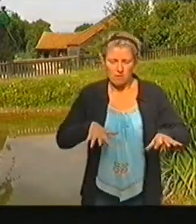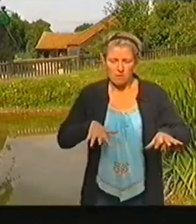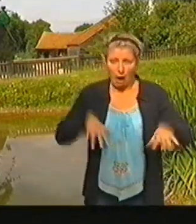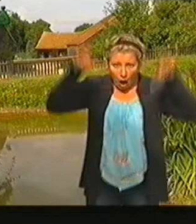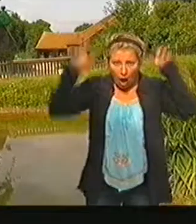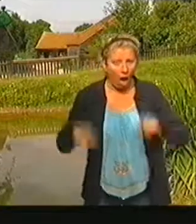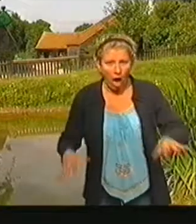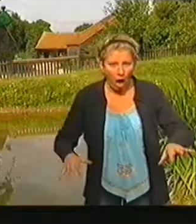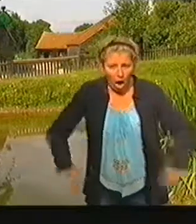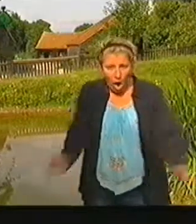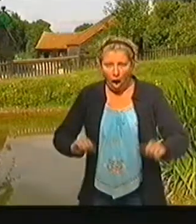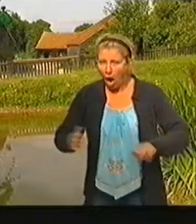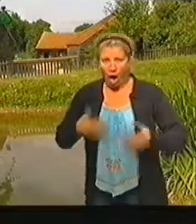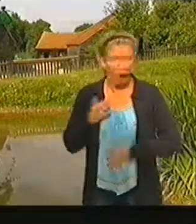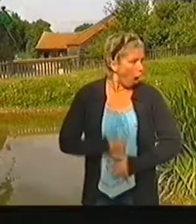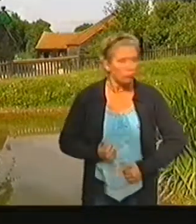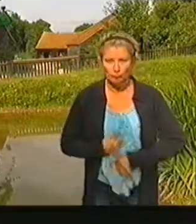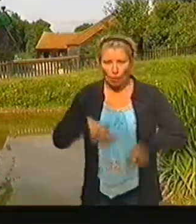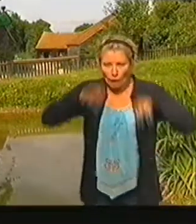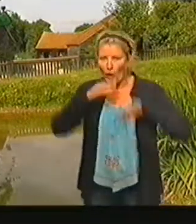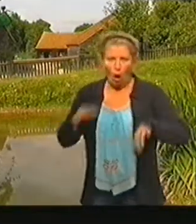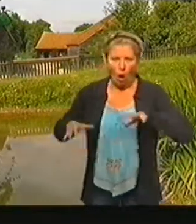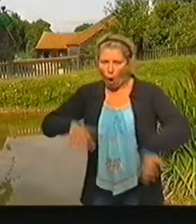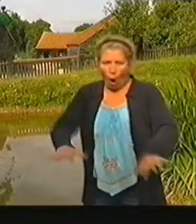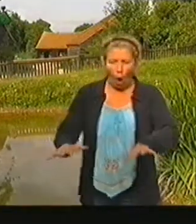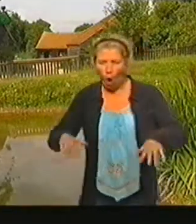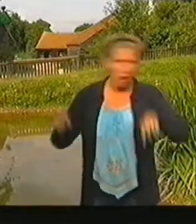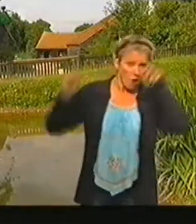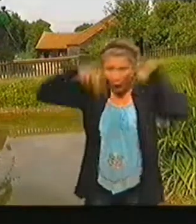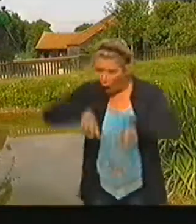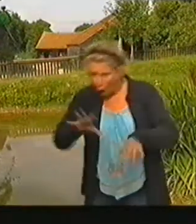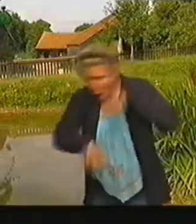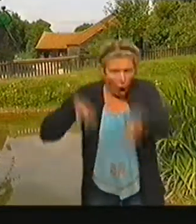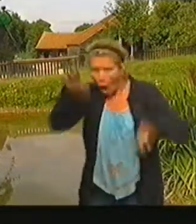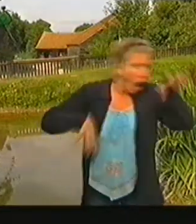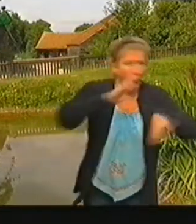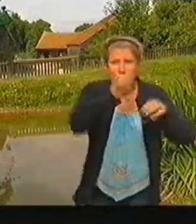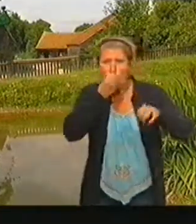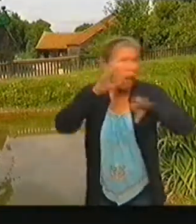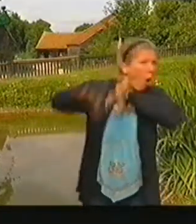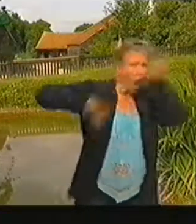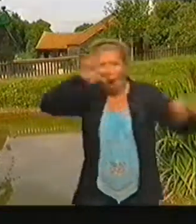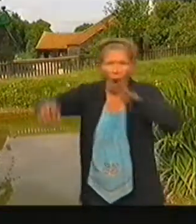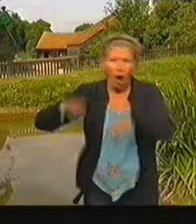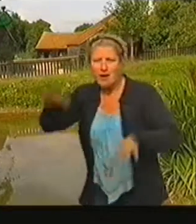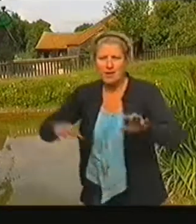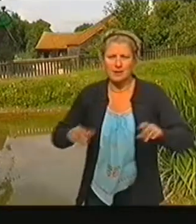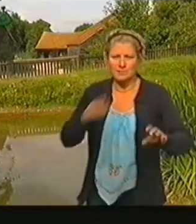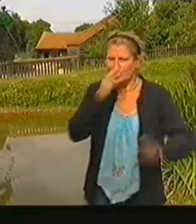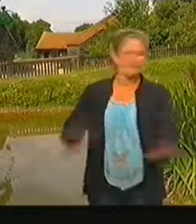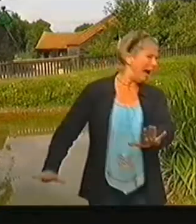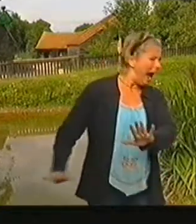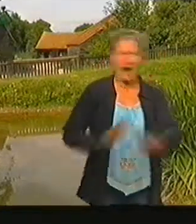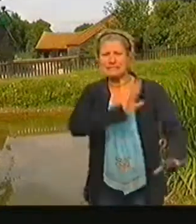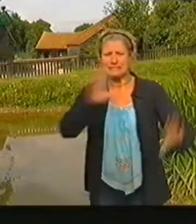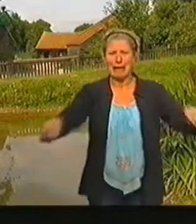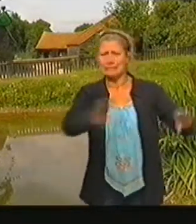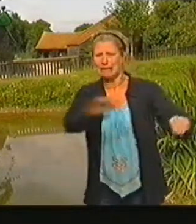Pretty good grub." Suddenly, as though springs had been released in their legs, the 3 hungry small foxes and the ravenously hungry